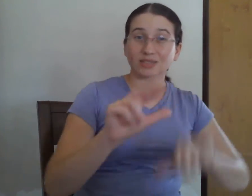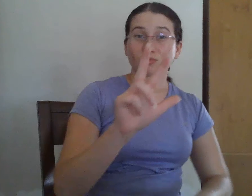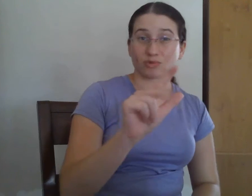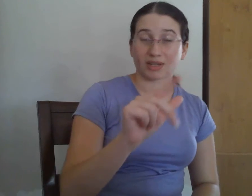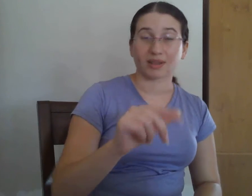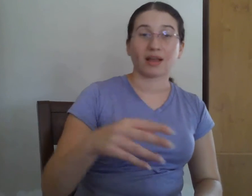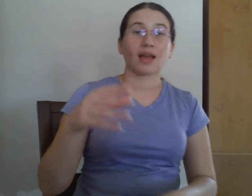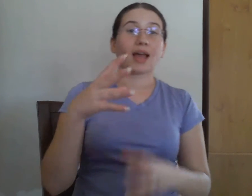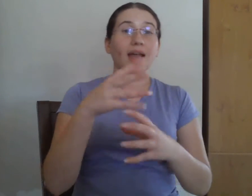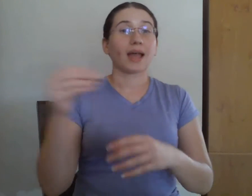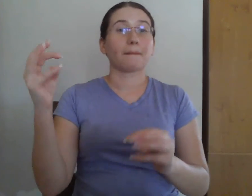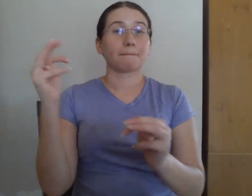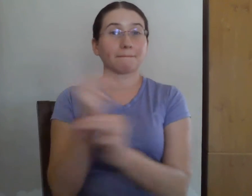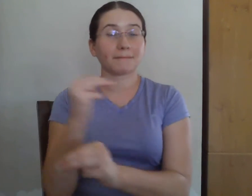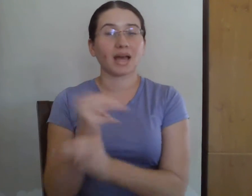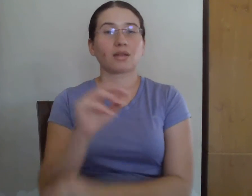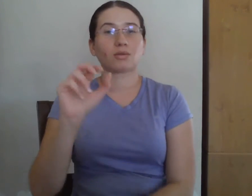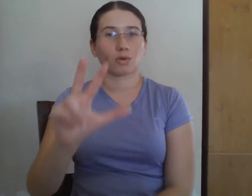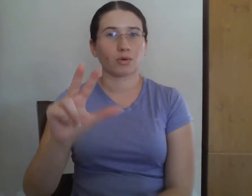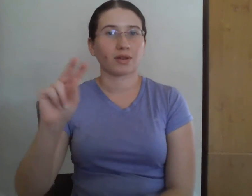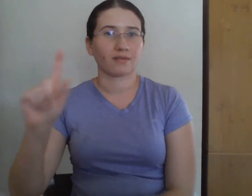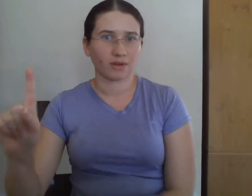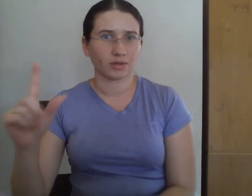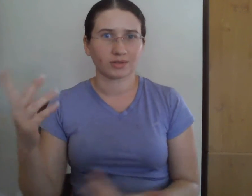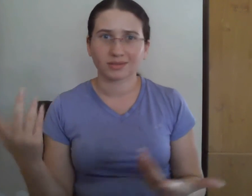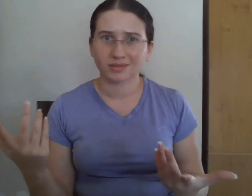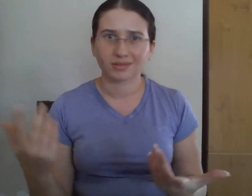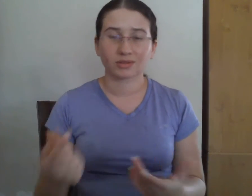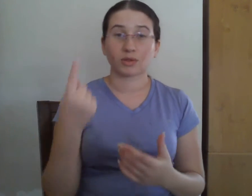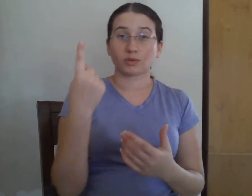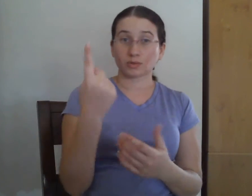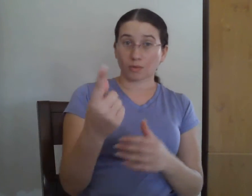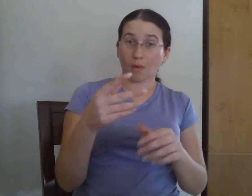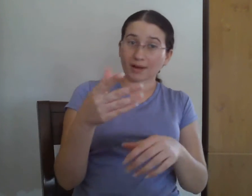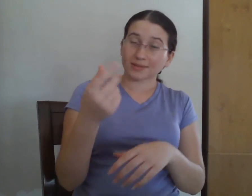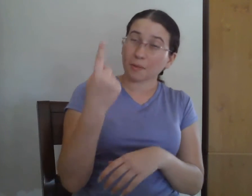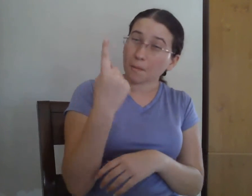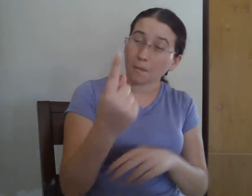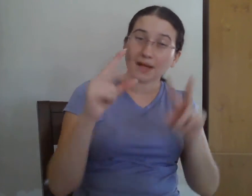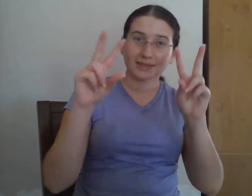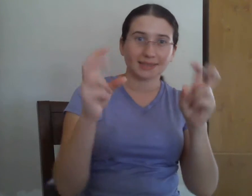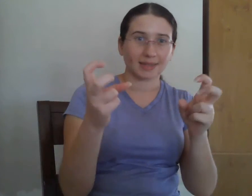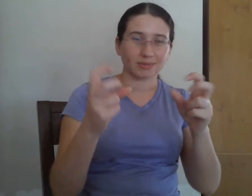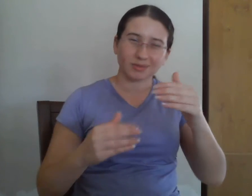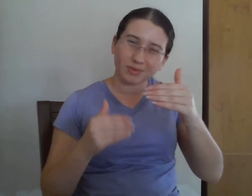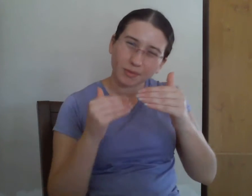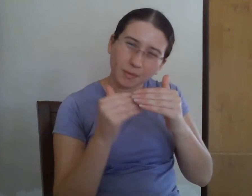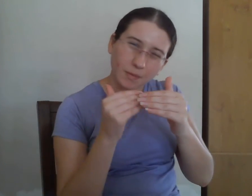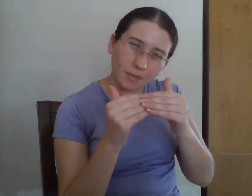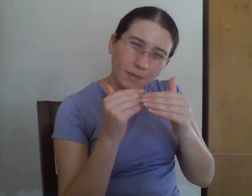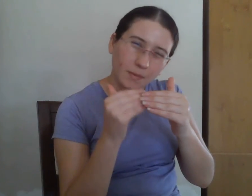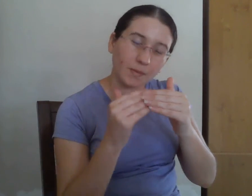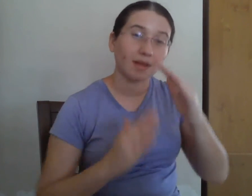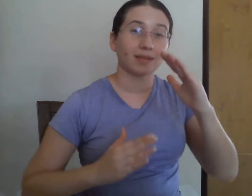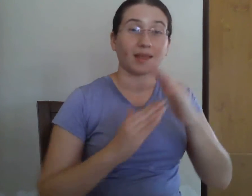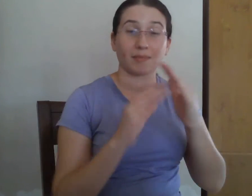in math. So there's really only one area where we're near the top, and that's in failing to give our teachers the help they